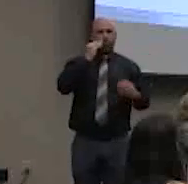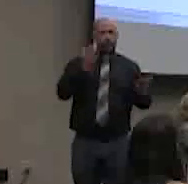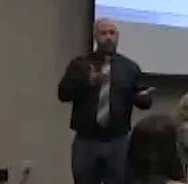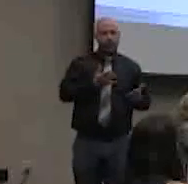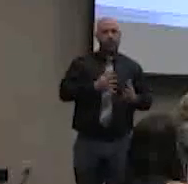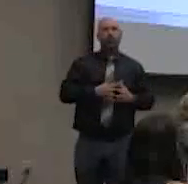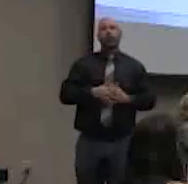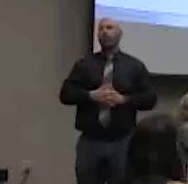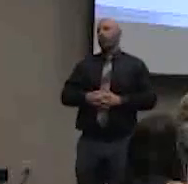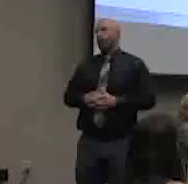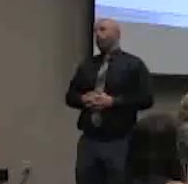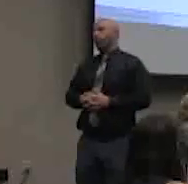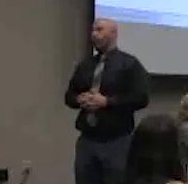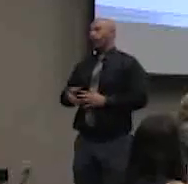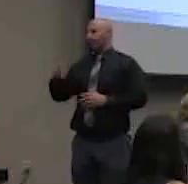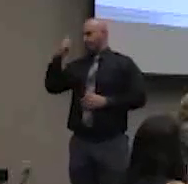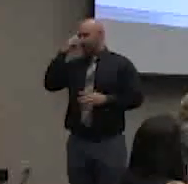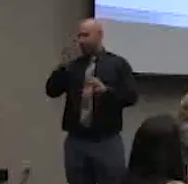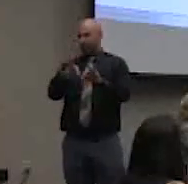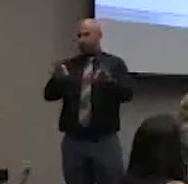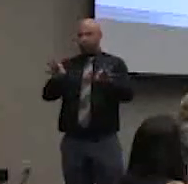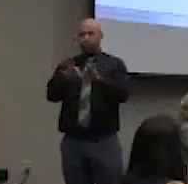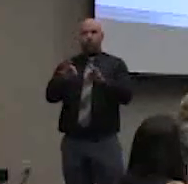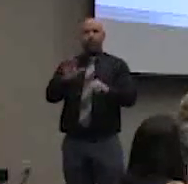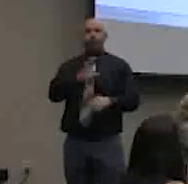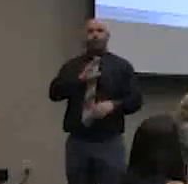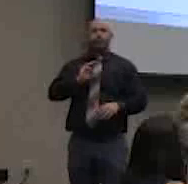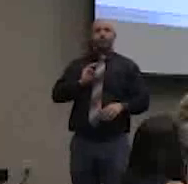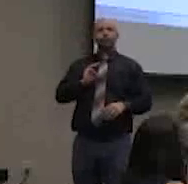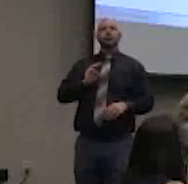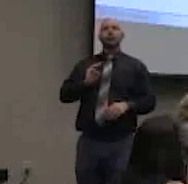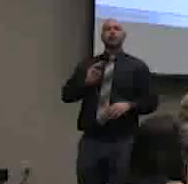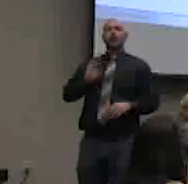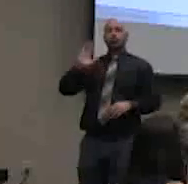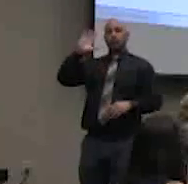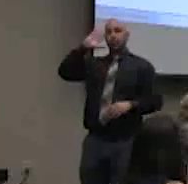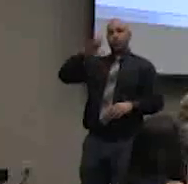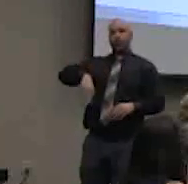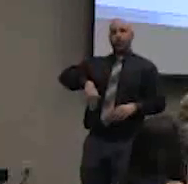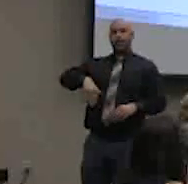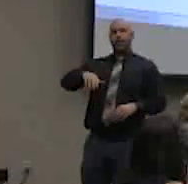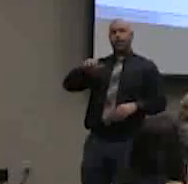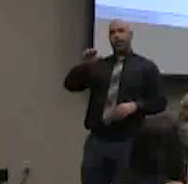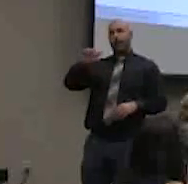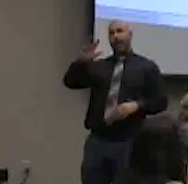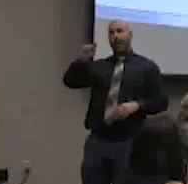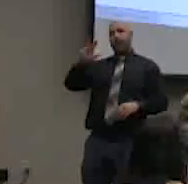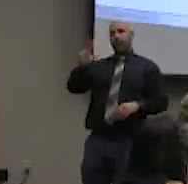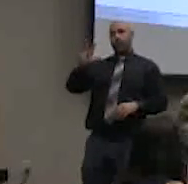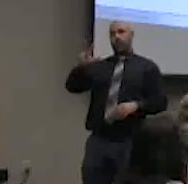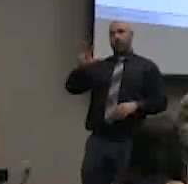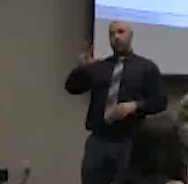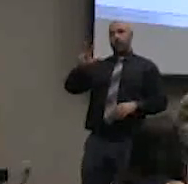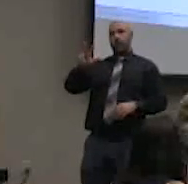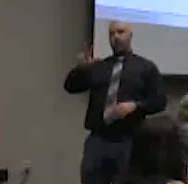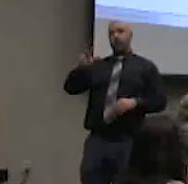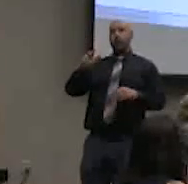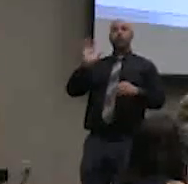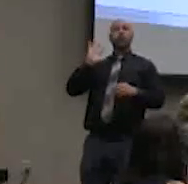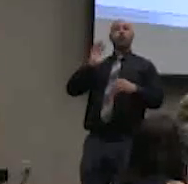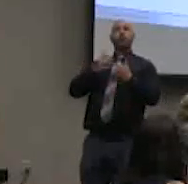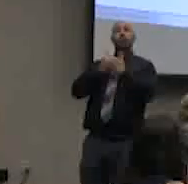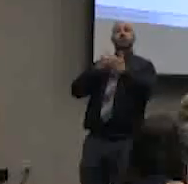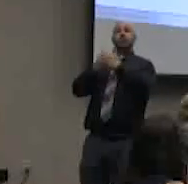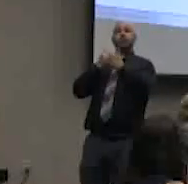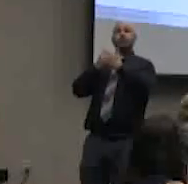it's important for the commission to know that Act 3 brought us together as separate entities, but Ready Start is going to